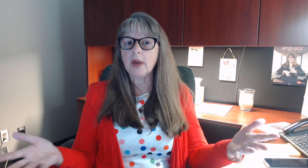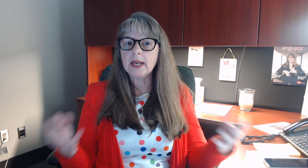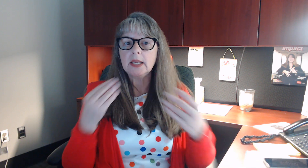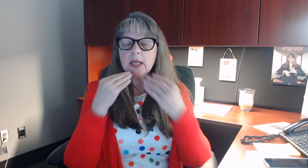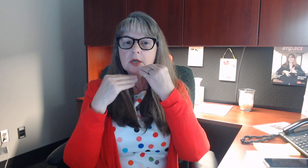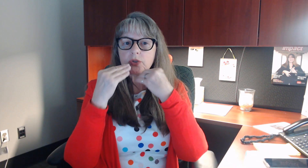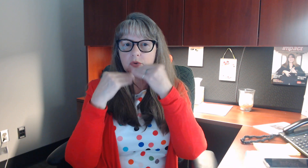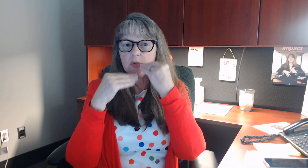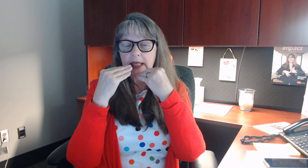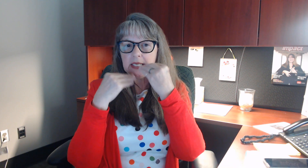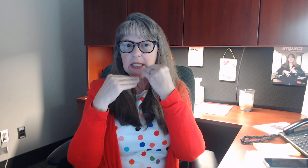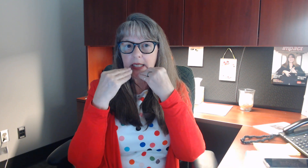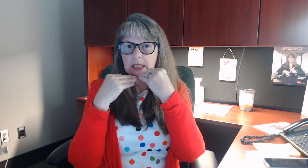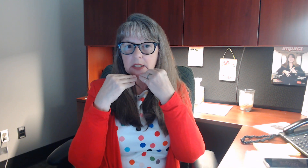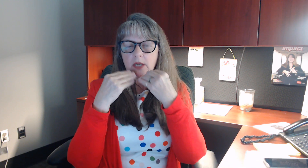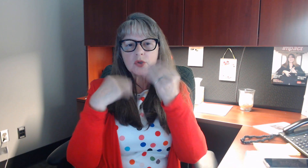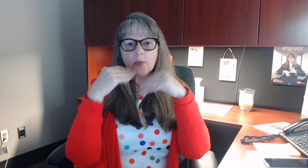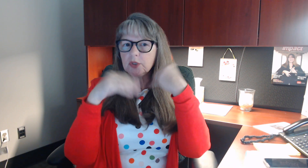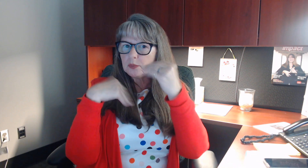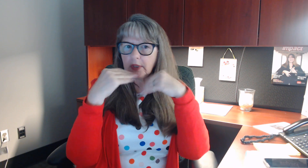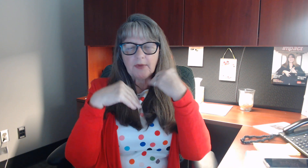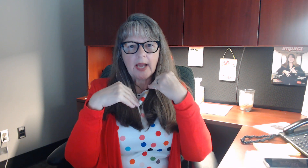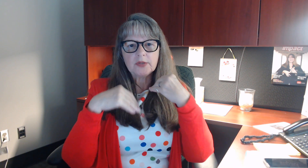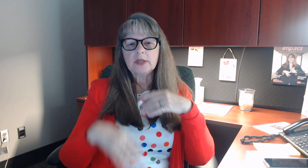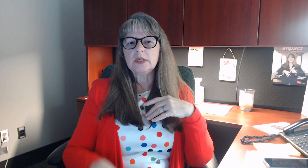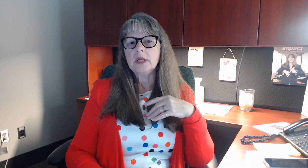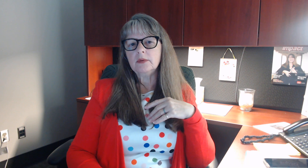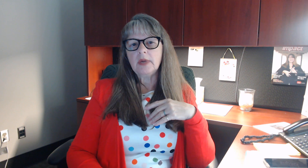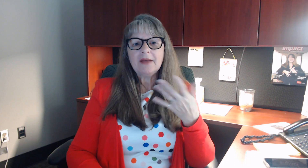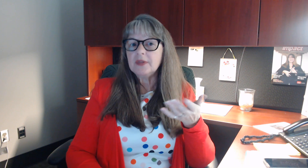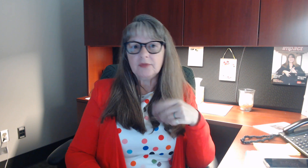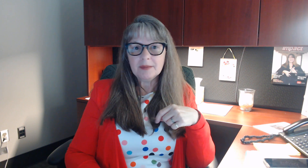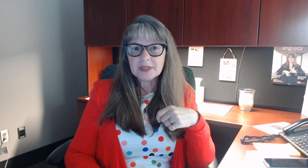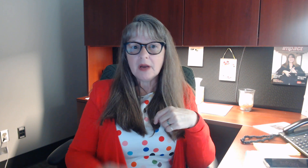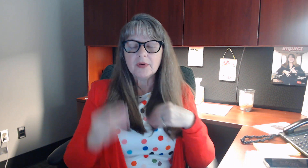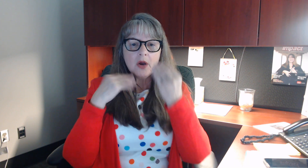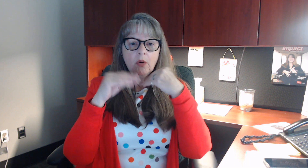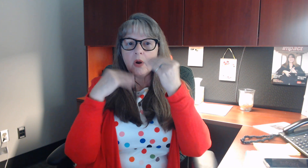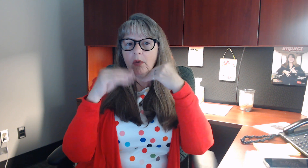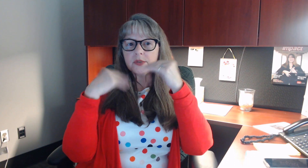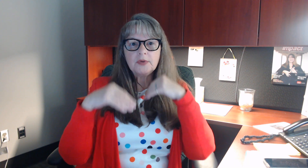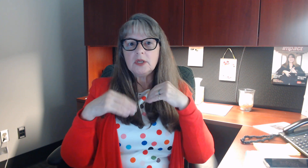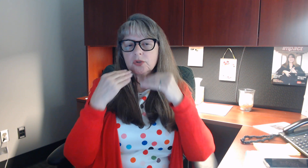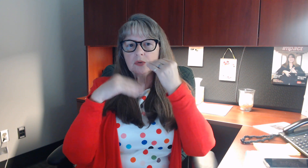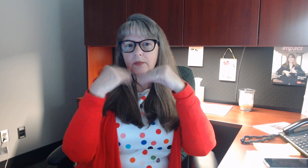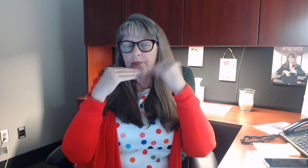variety, so you can eat. So I wouldn't do it really fast. I see that, and I've done it myself. Oh, it's a feast or